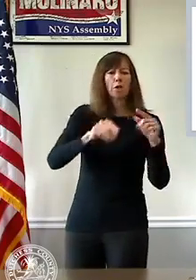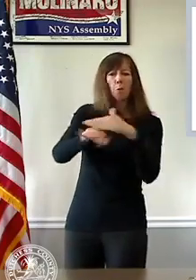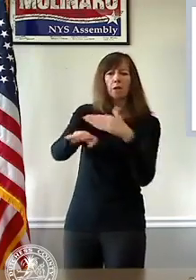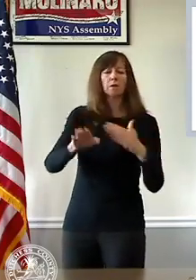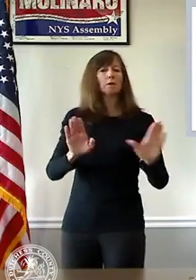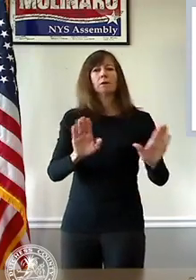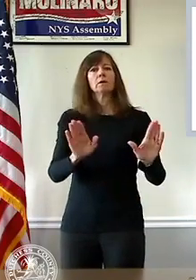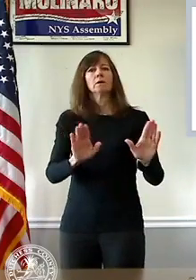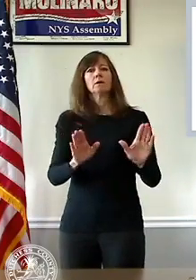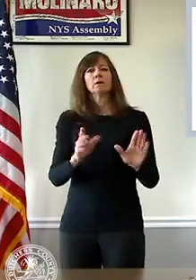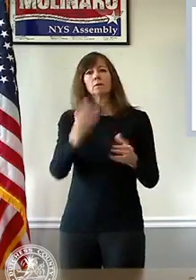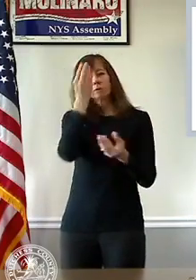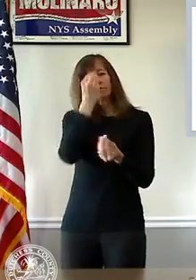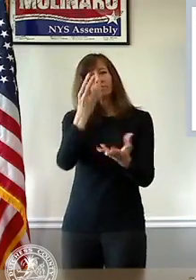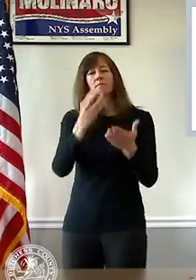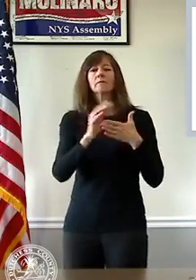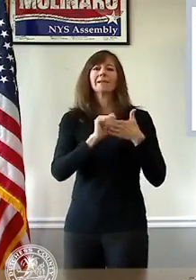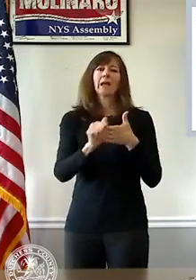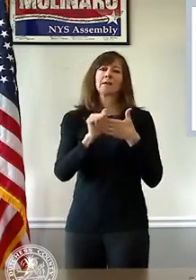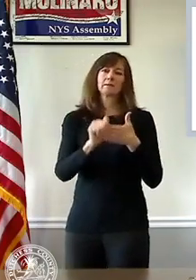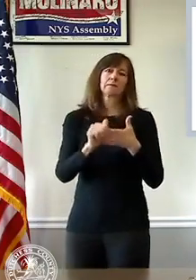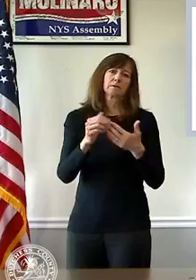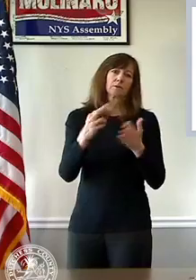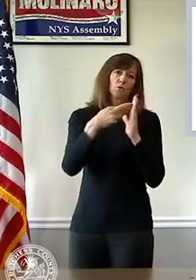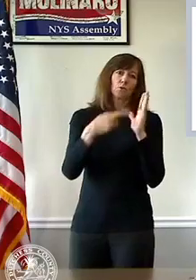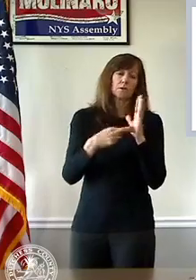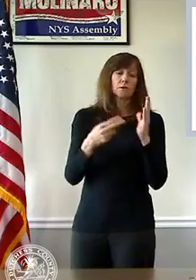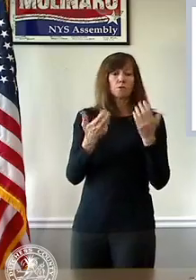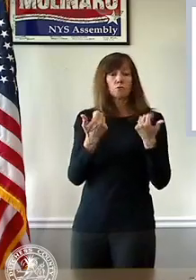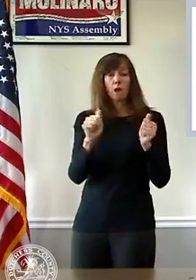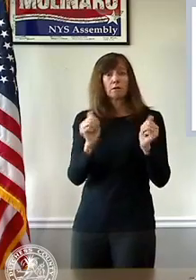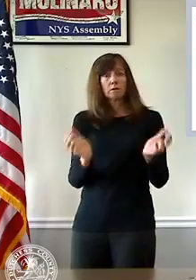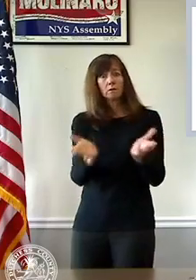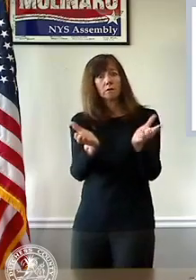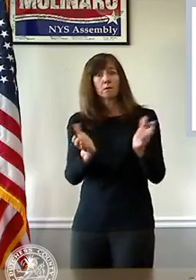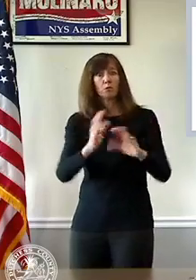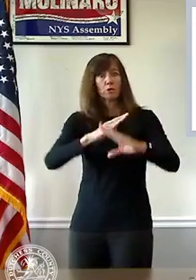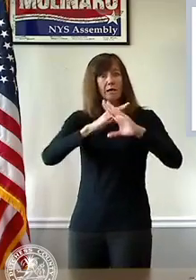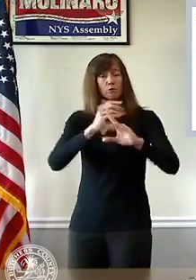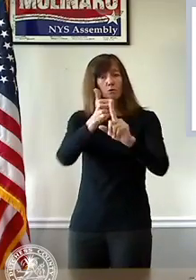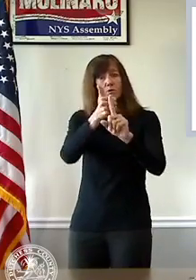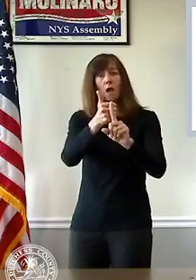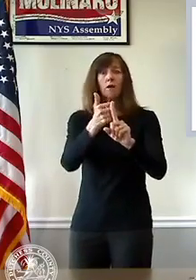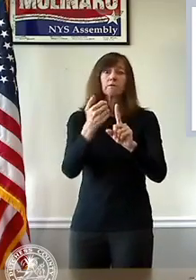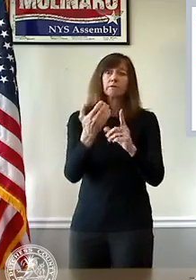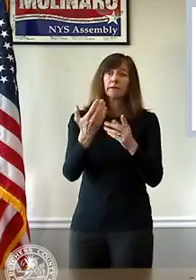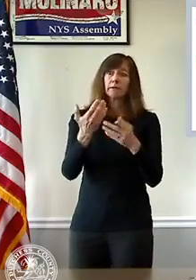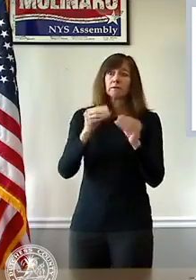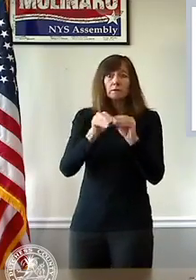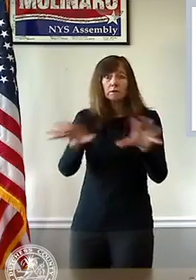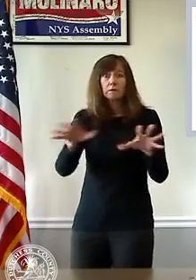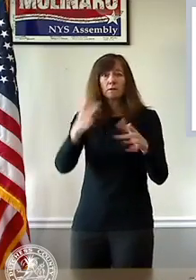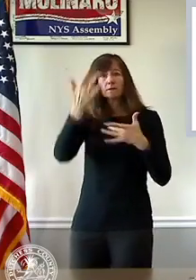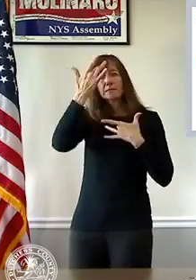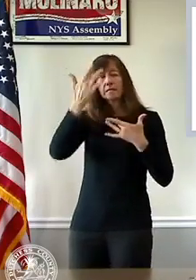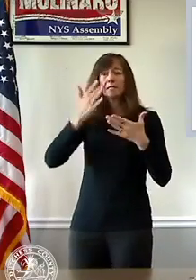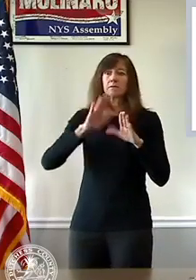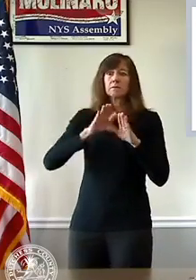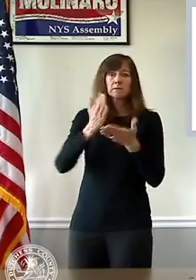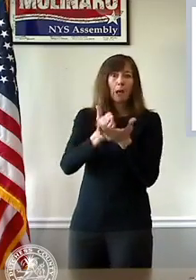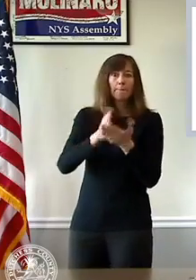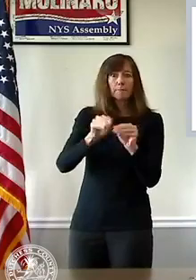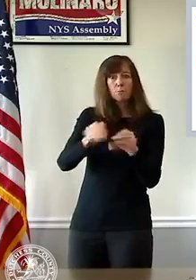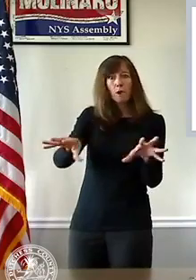means of protecting yourself from the transmission of the disease, especially when social distancing is not permitted. And in this